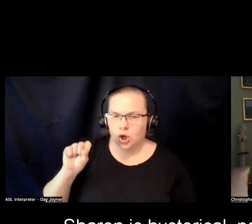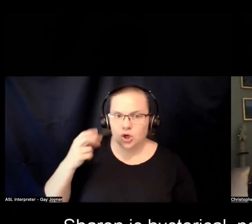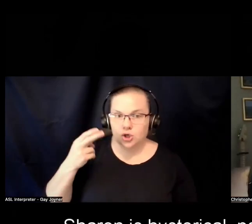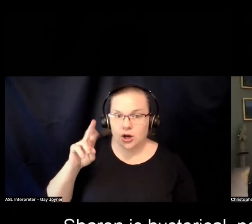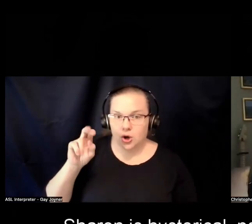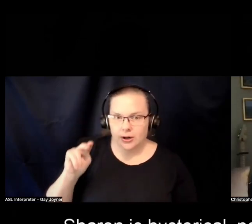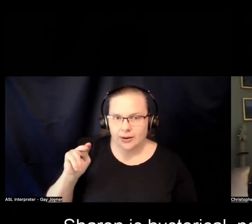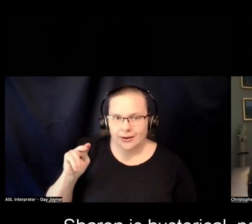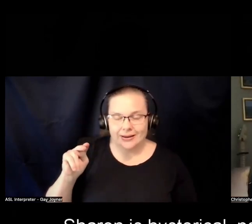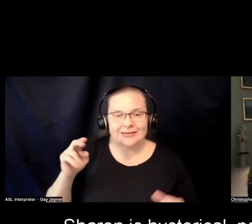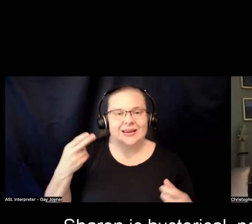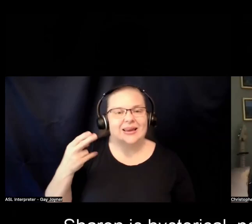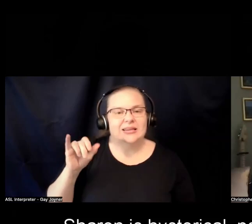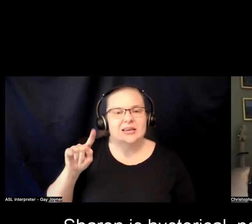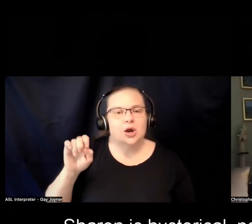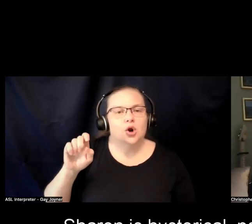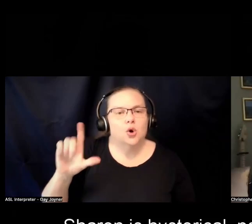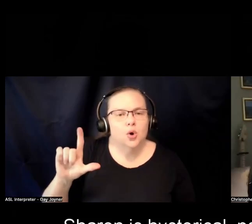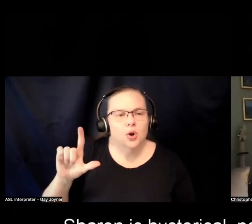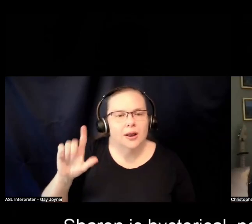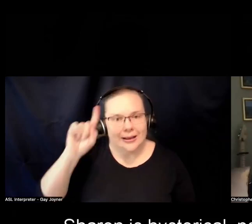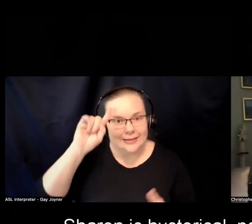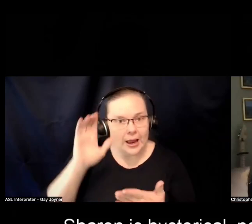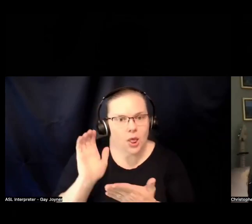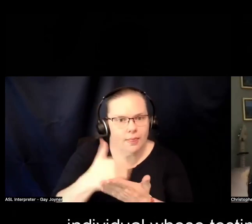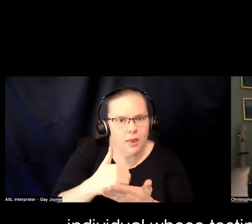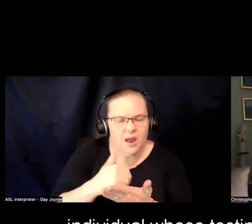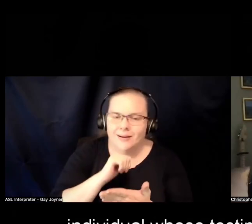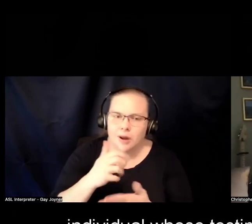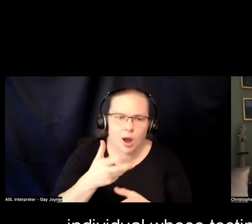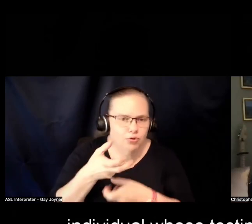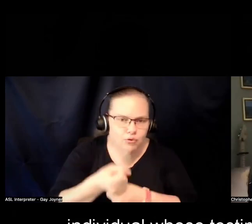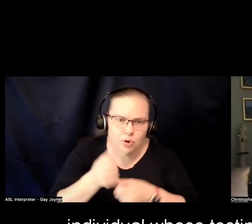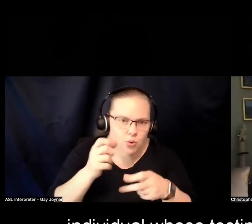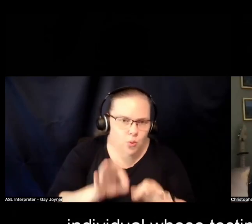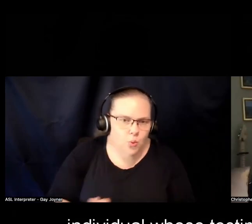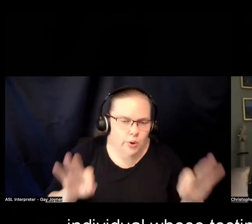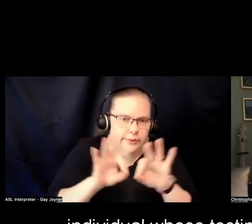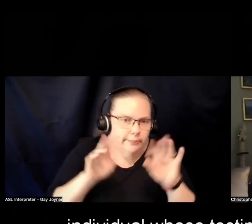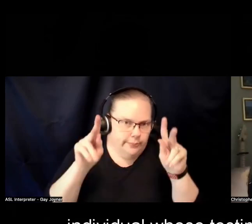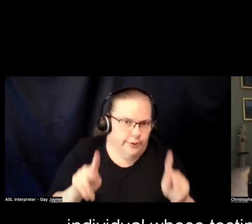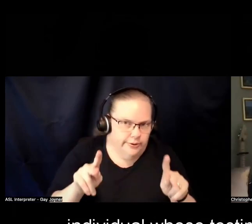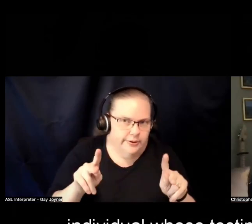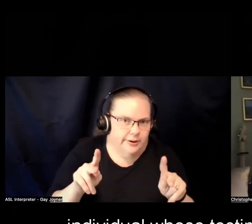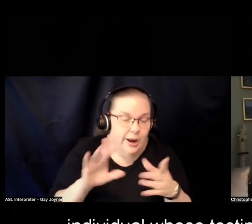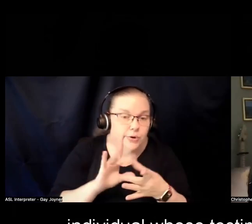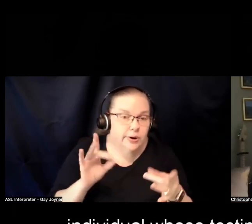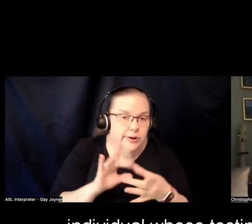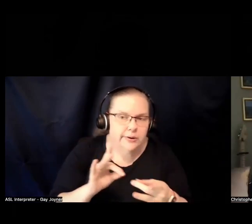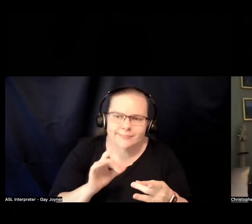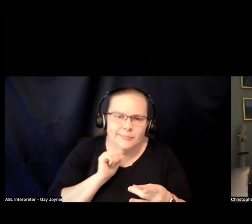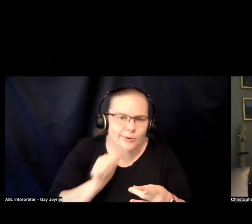is hysterical, psychopathic, and a completely untrustworthy individual whose testimony is deserving of absolutely no